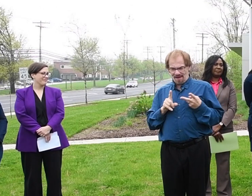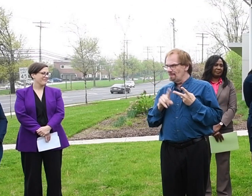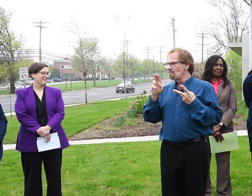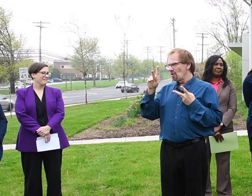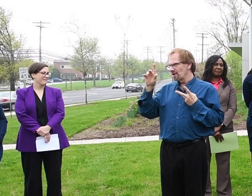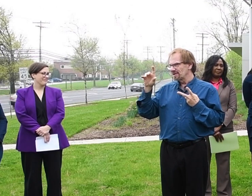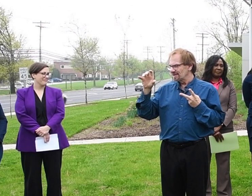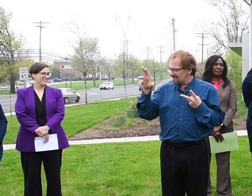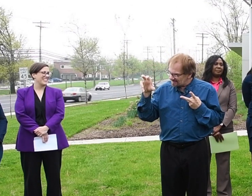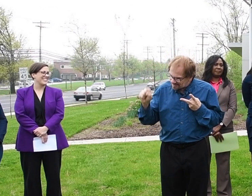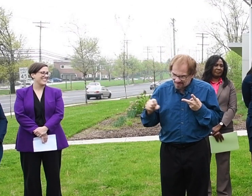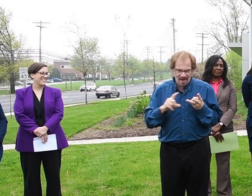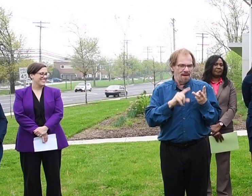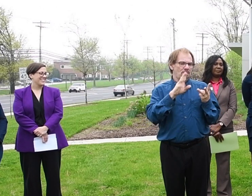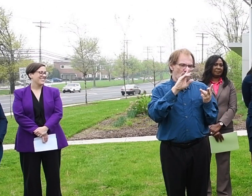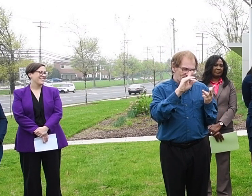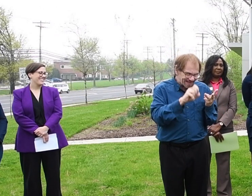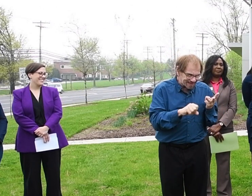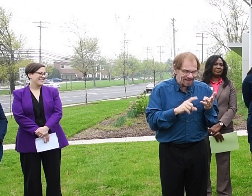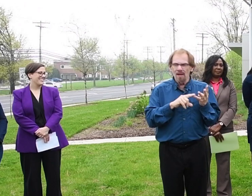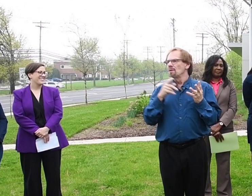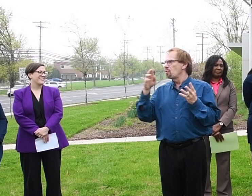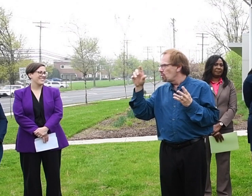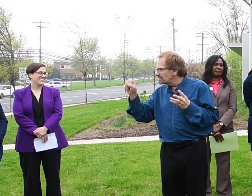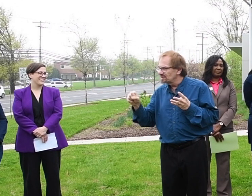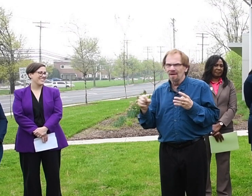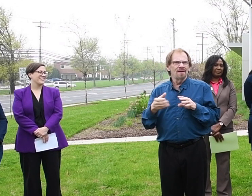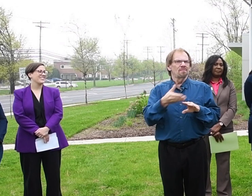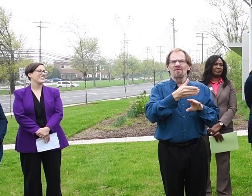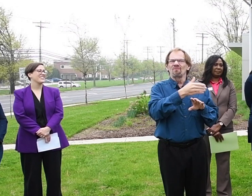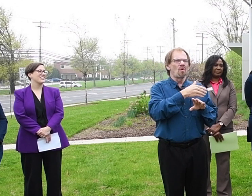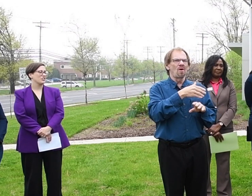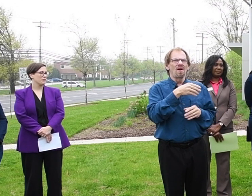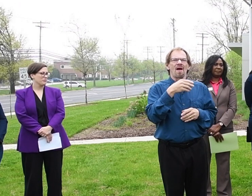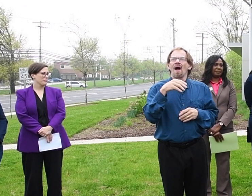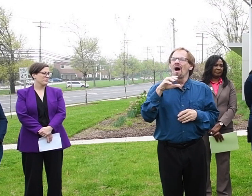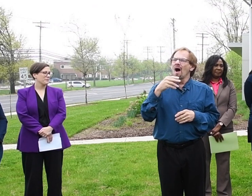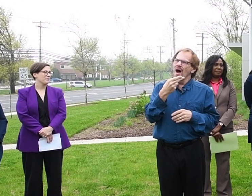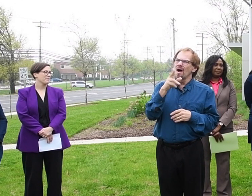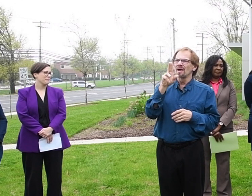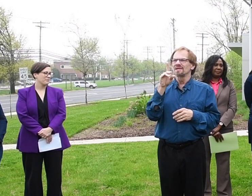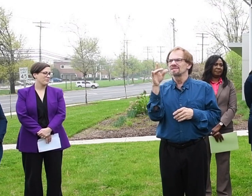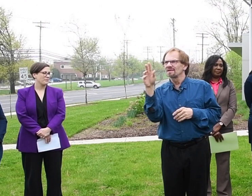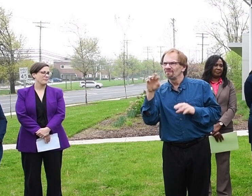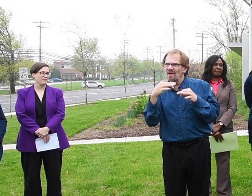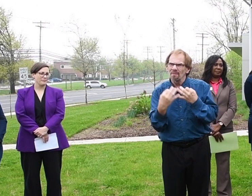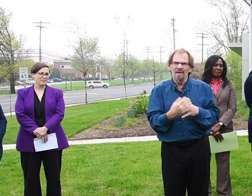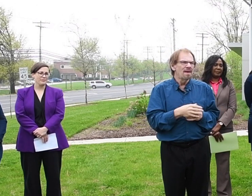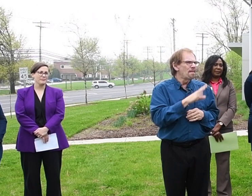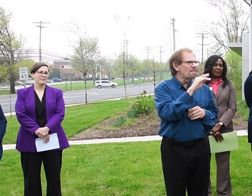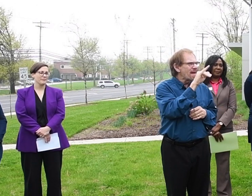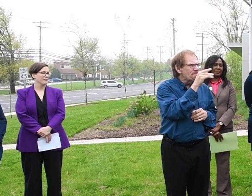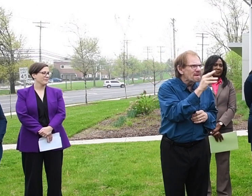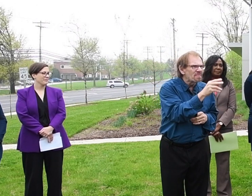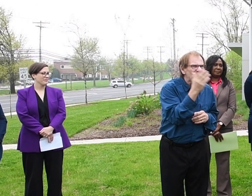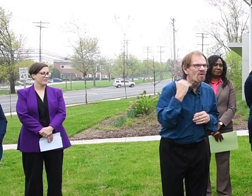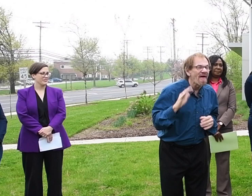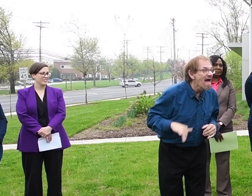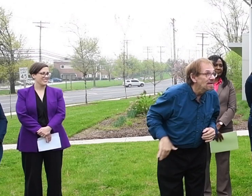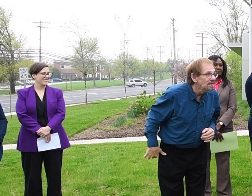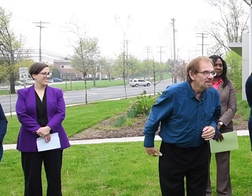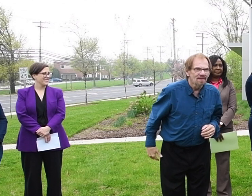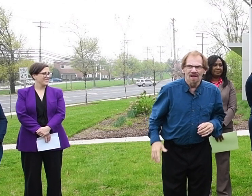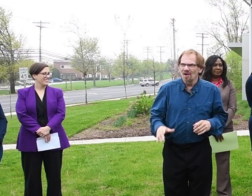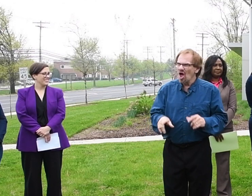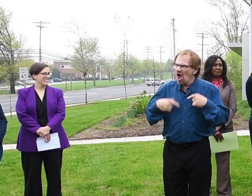and the Bartons and the Pools. It's the Batemans before them and the Kathy Hudsons. This is such a long time coming. This is why I know it's real,